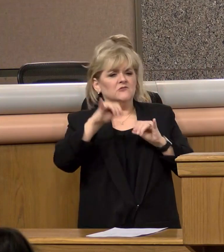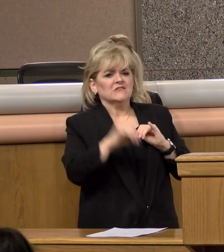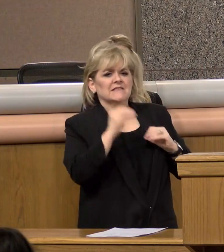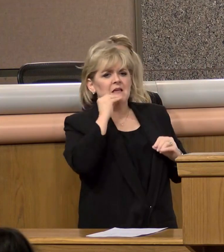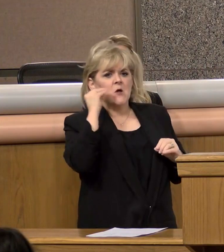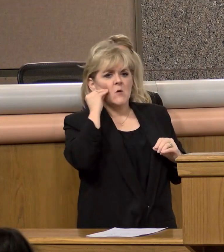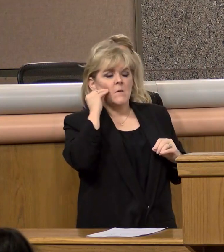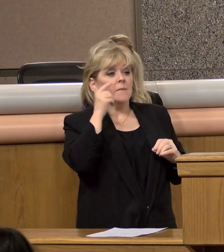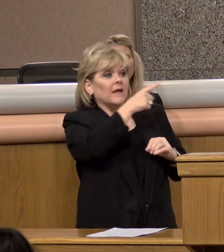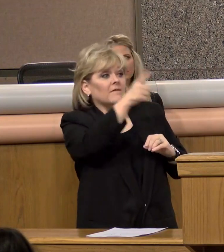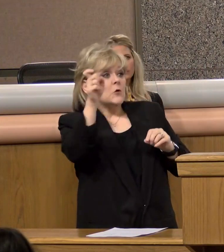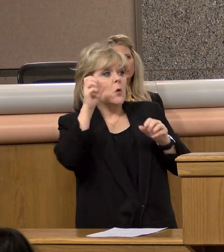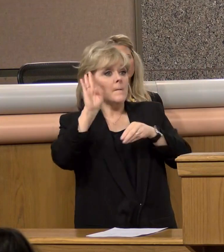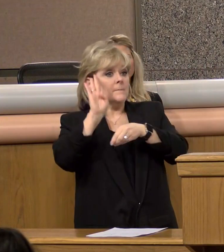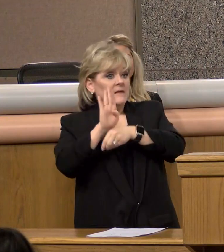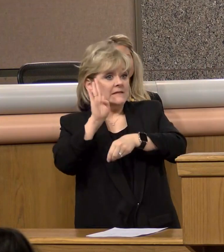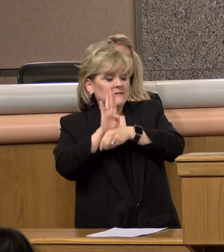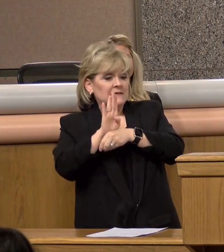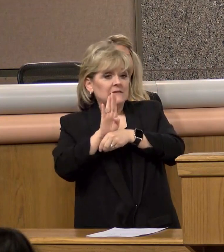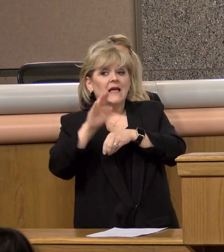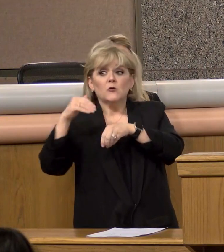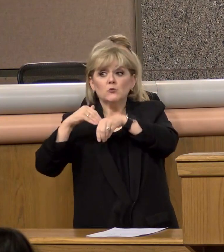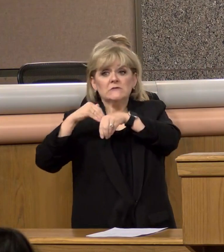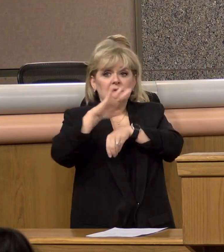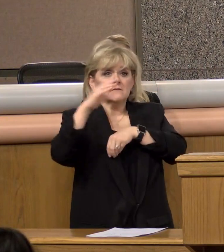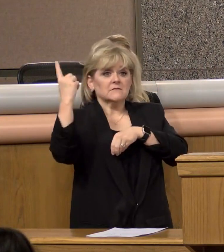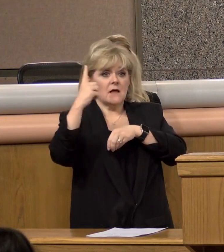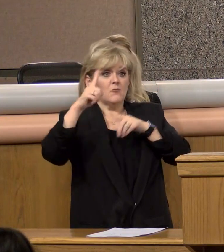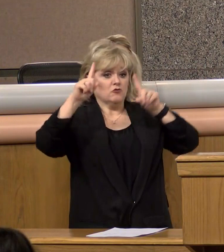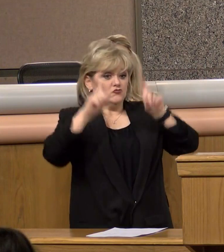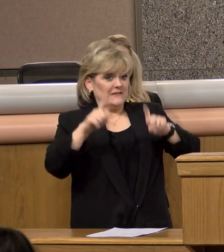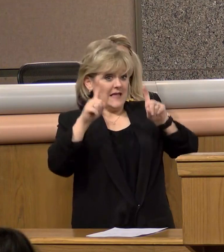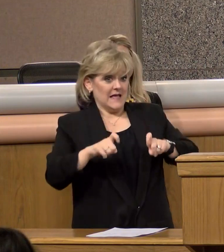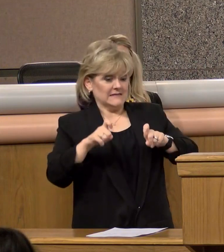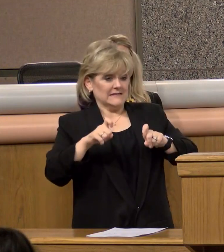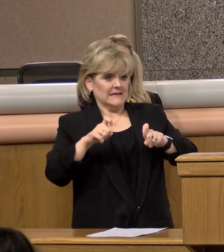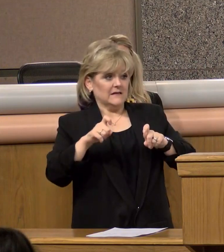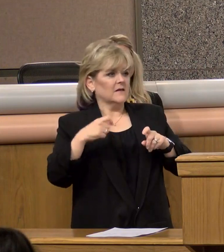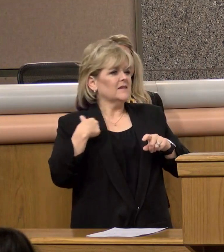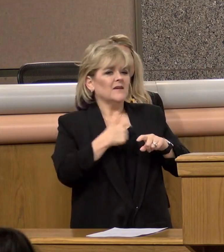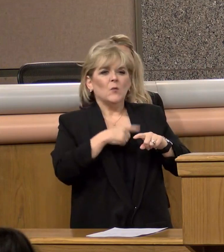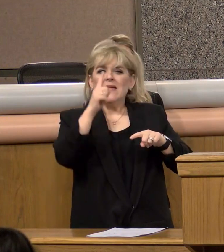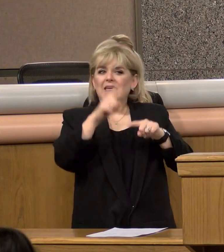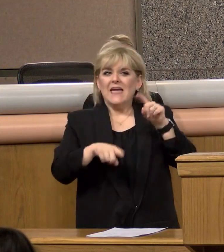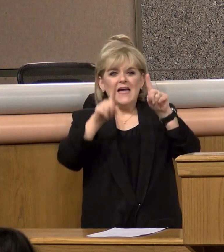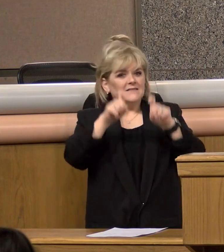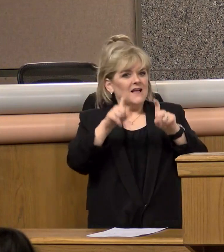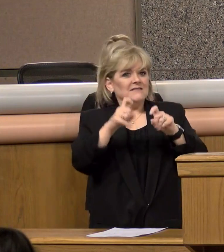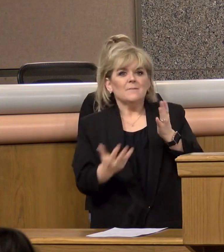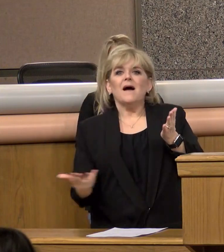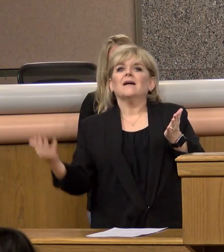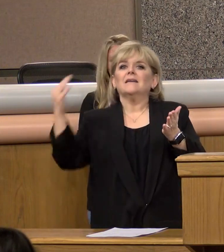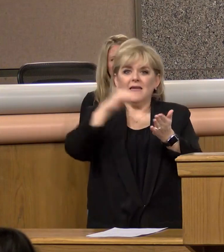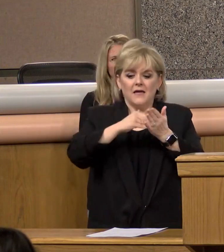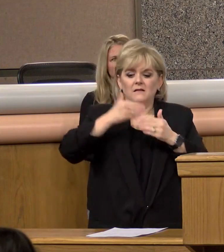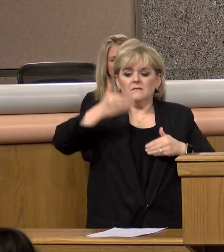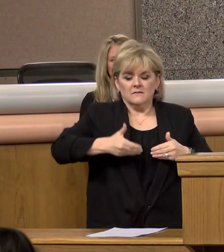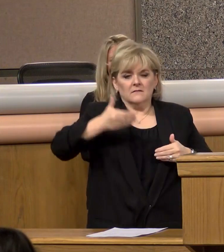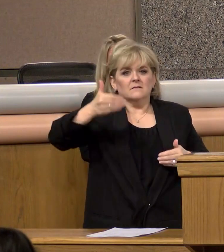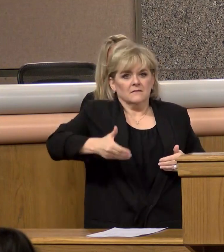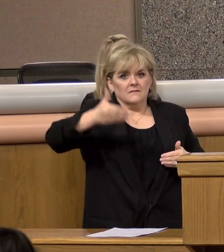to be tested, we do not have the resources to test them again to make sure that they're negative after so many days. Our